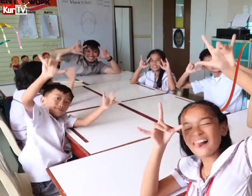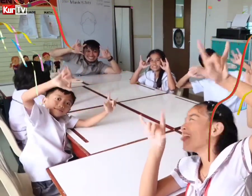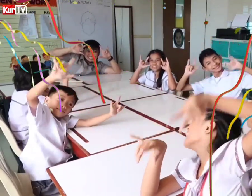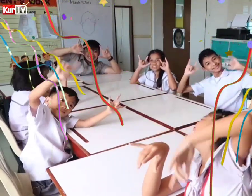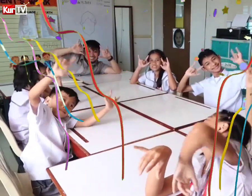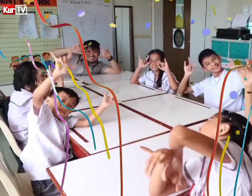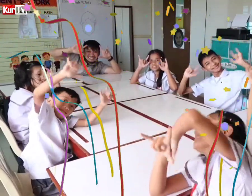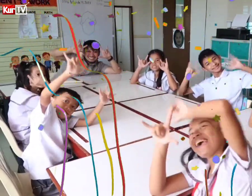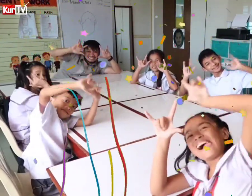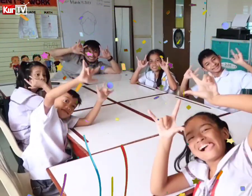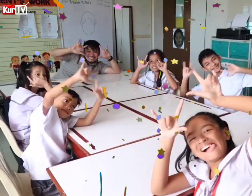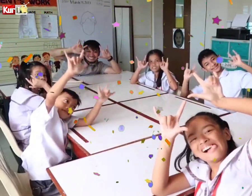I'm